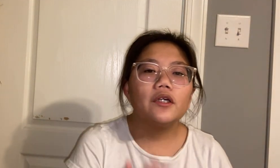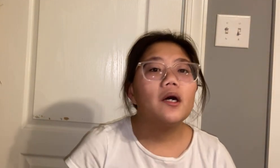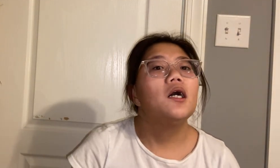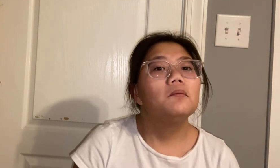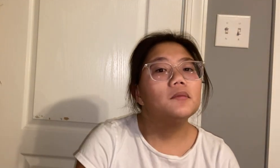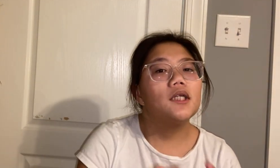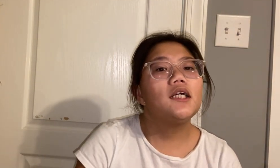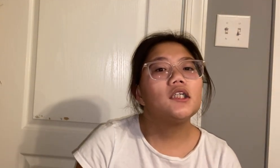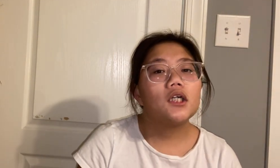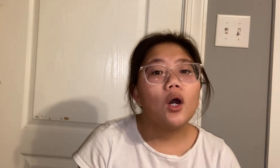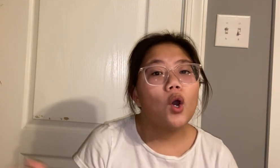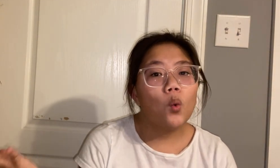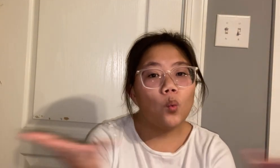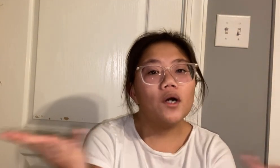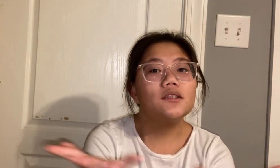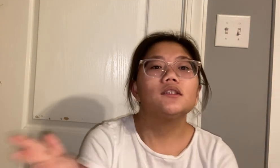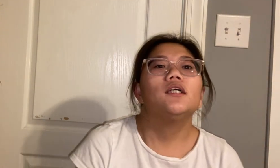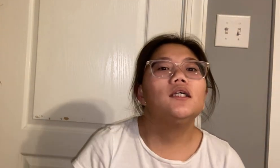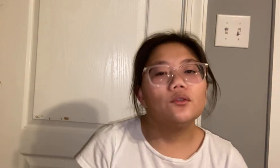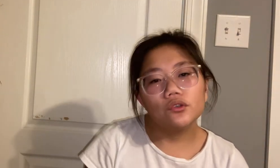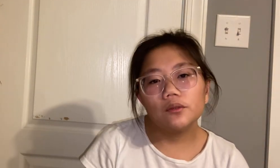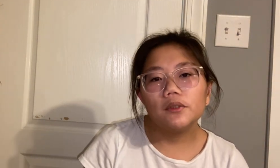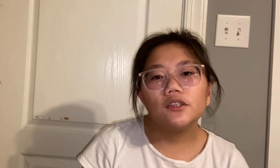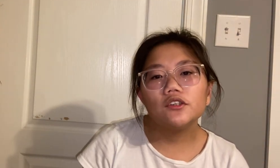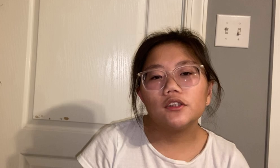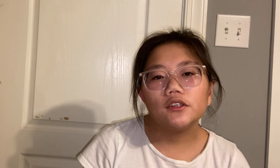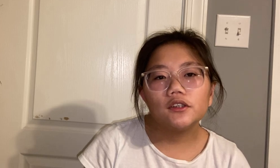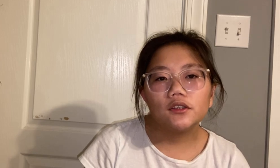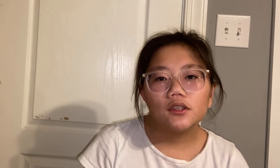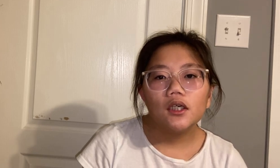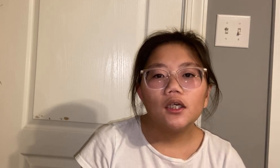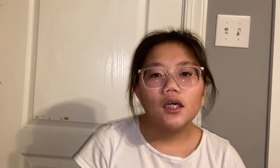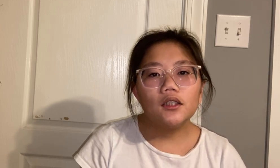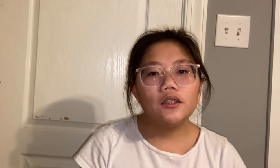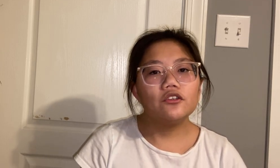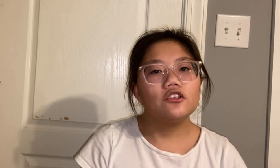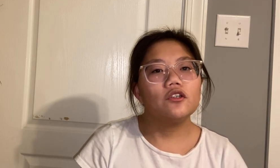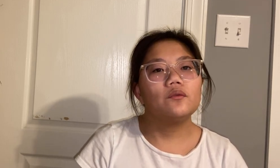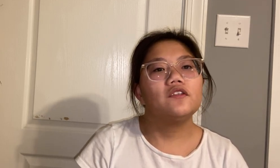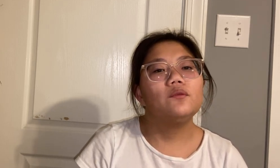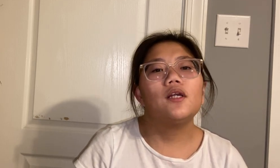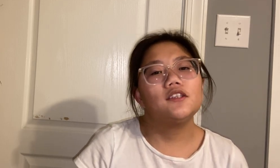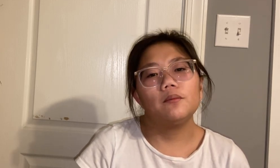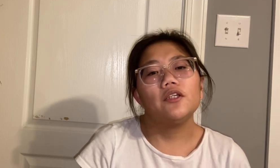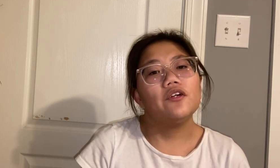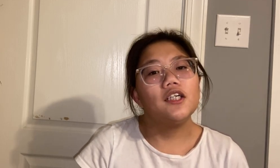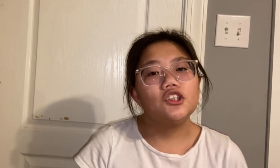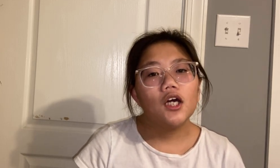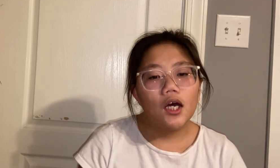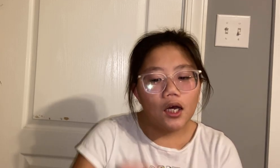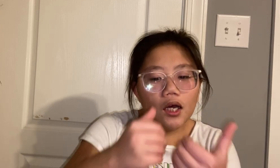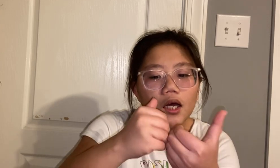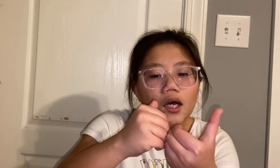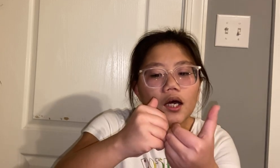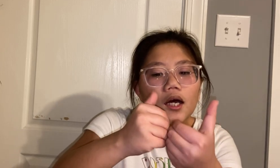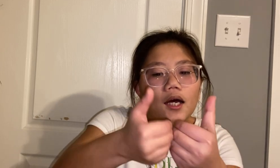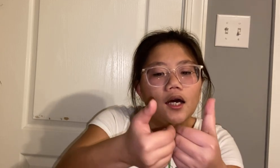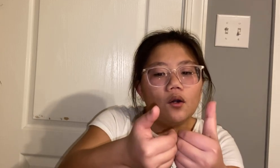blank what and those are some beginner sentences and then here's another one if you want to ask somebody their age how